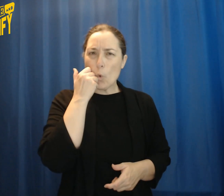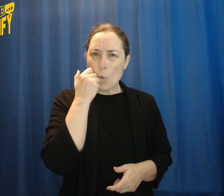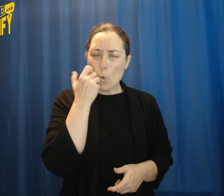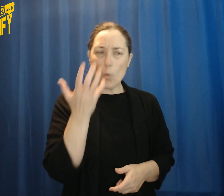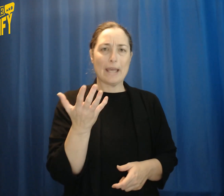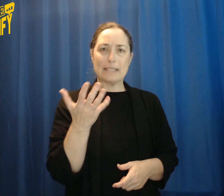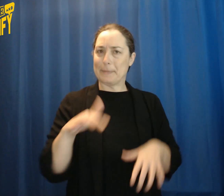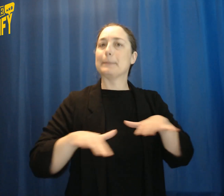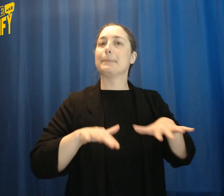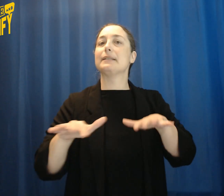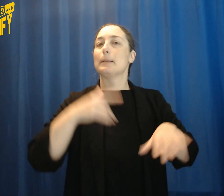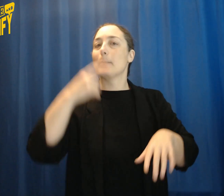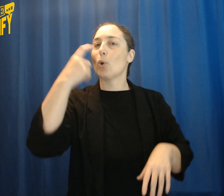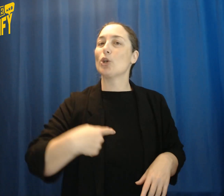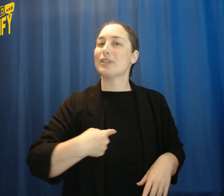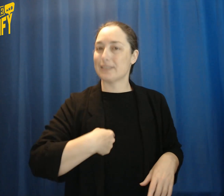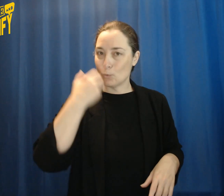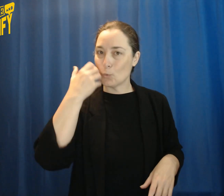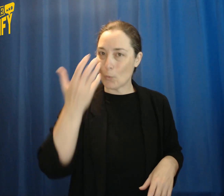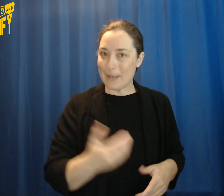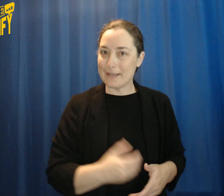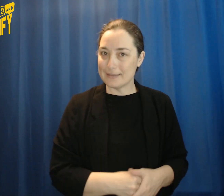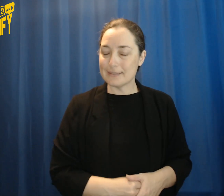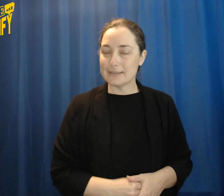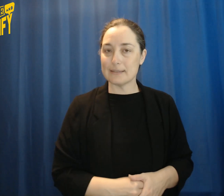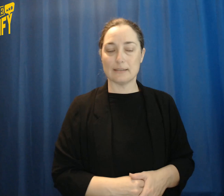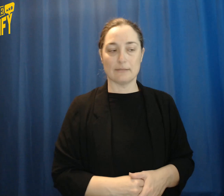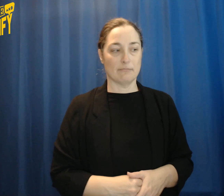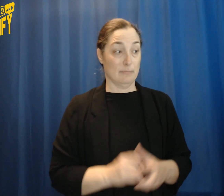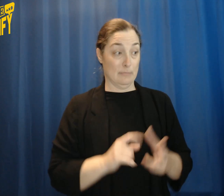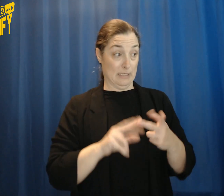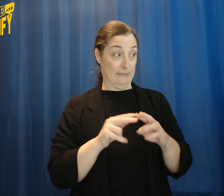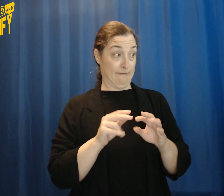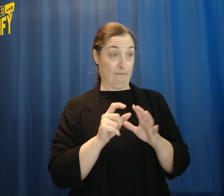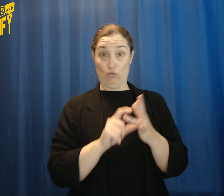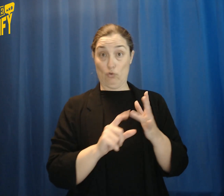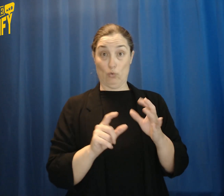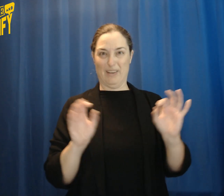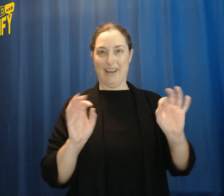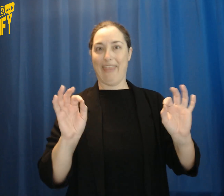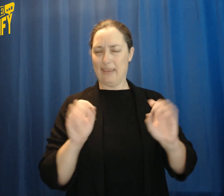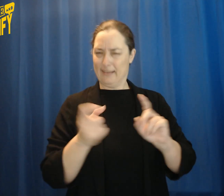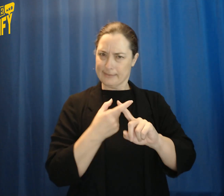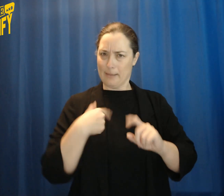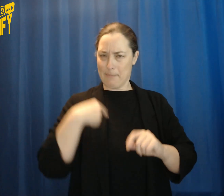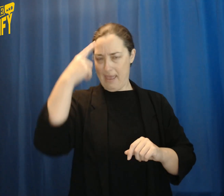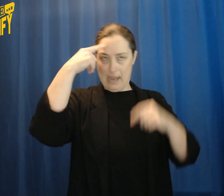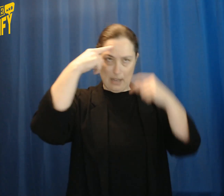busy. Even when I'm not doing anything, I'm like working, in my head's going about what's next,